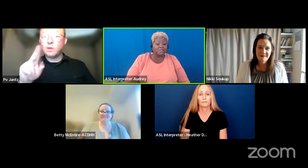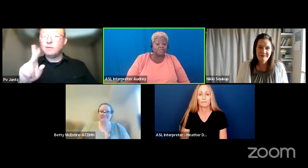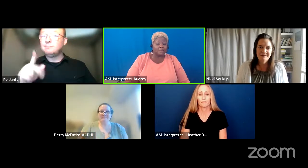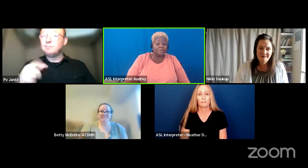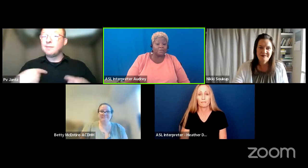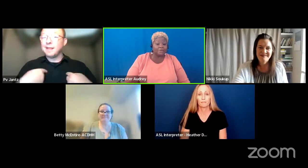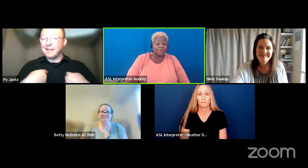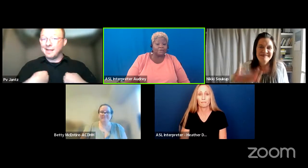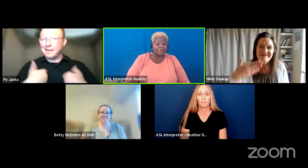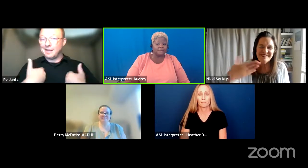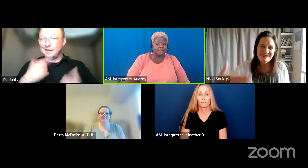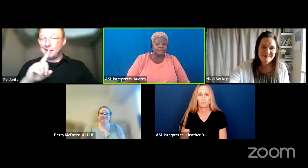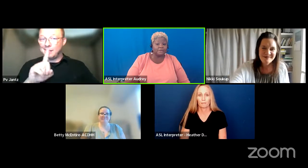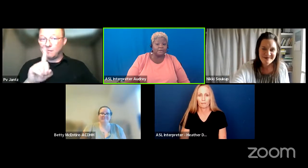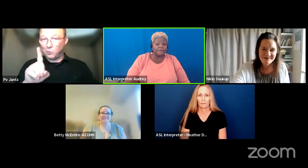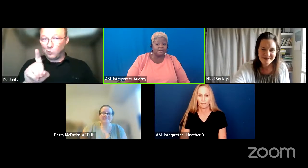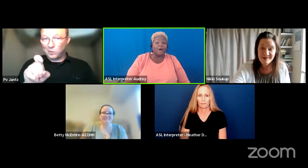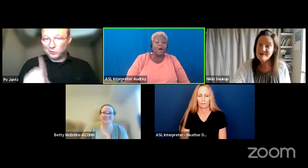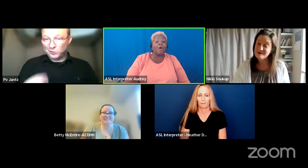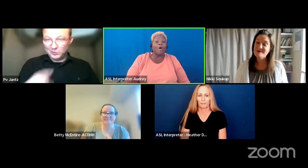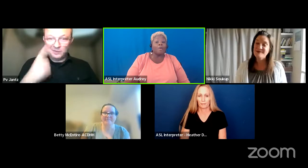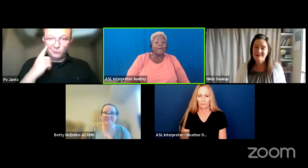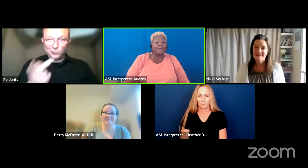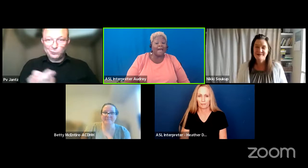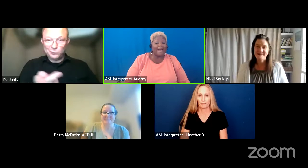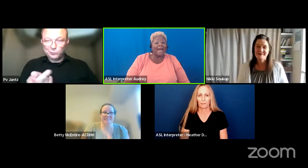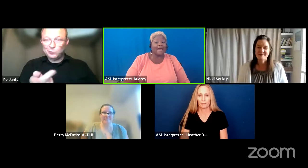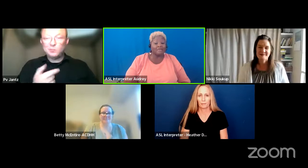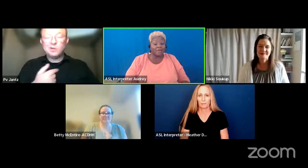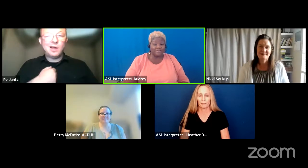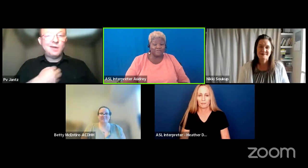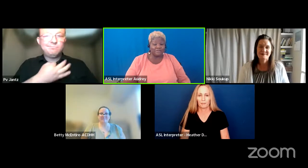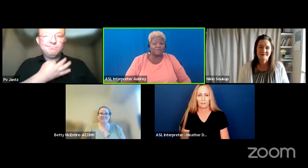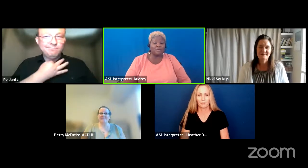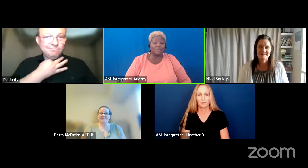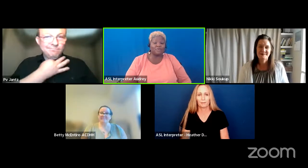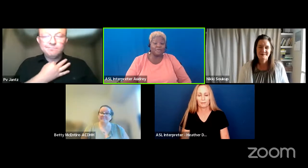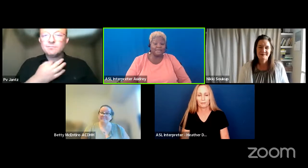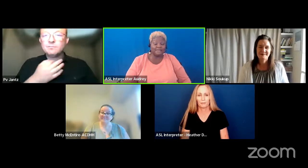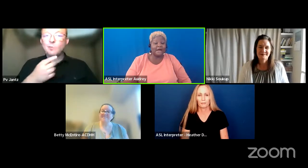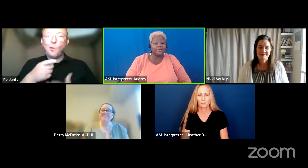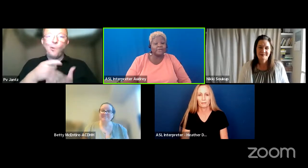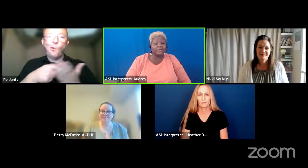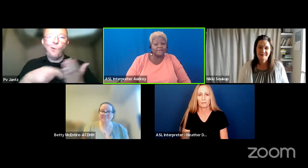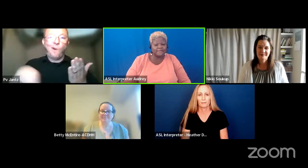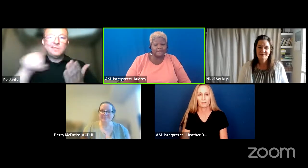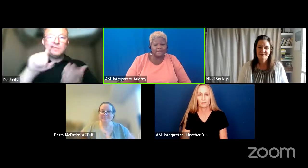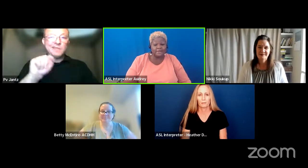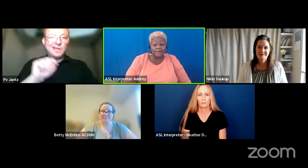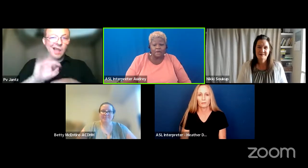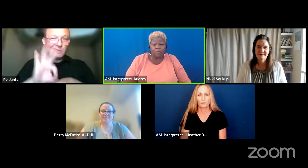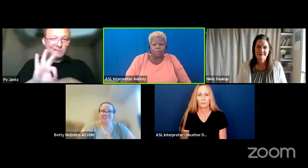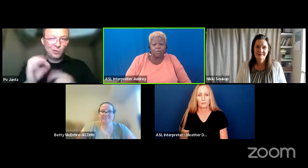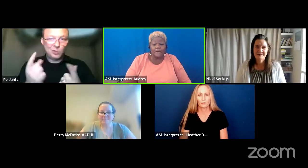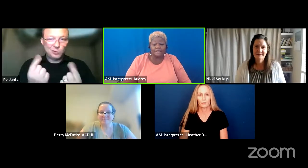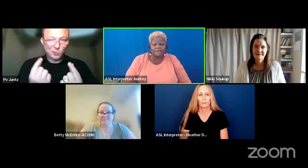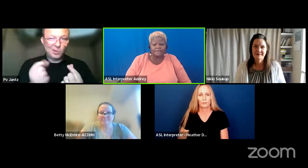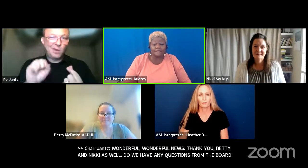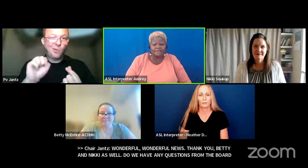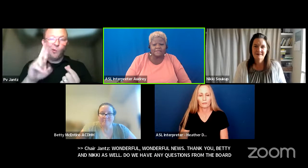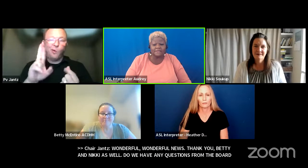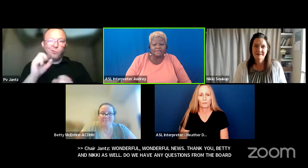Any questions, board members? All righty, I have a question for both of you ladies. Out of curiosity,